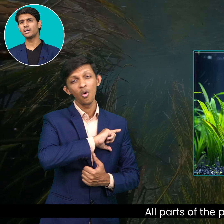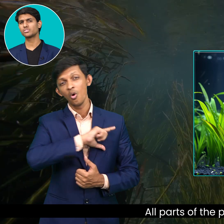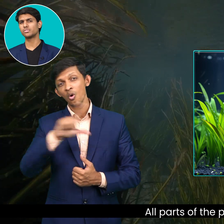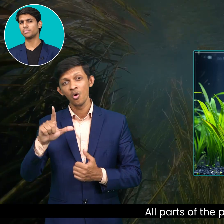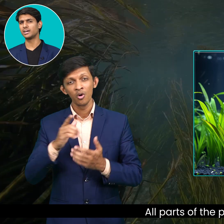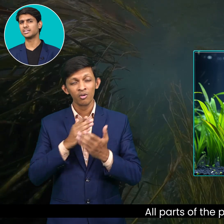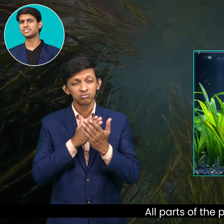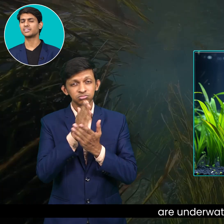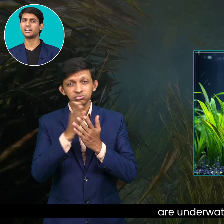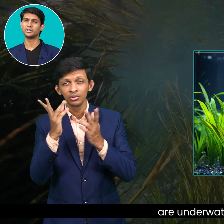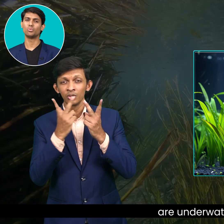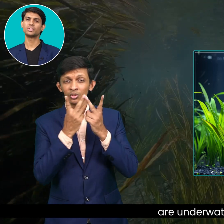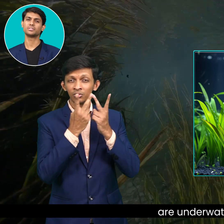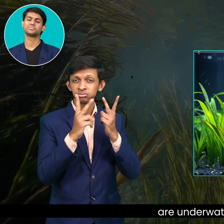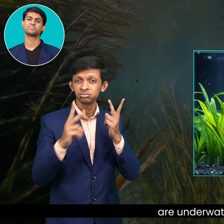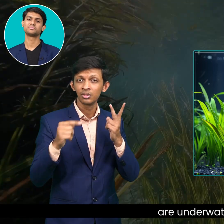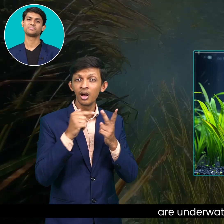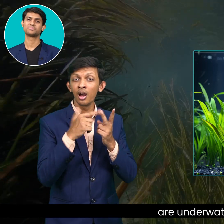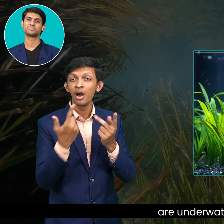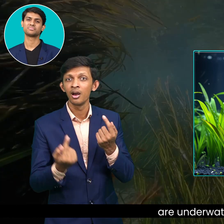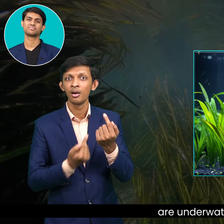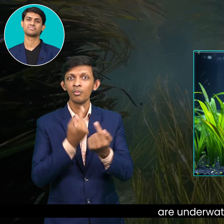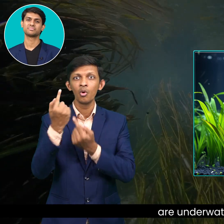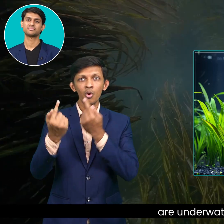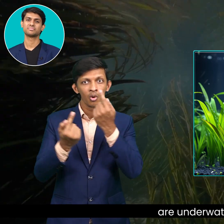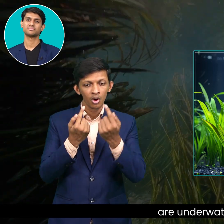All parts of the plants are underwater.